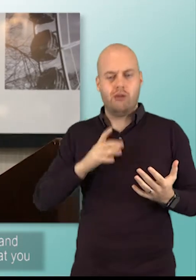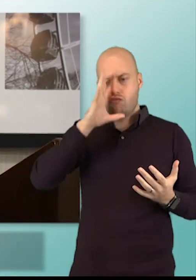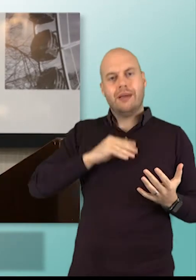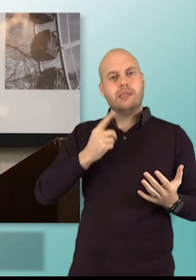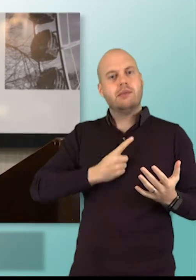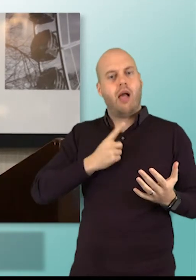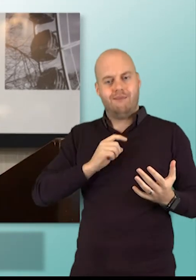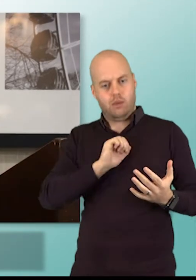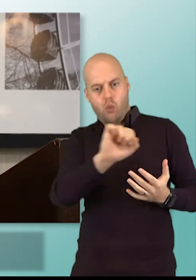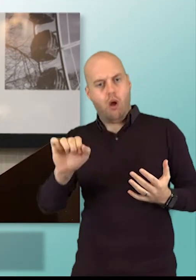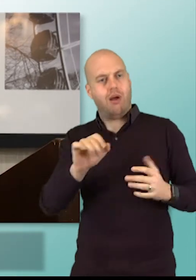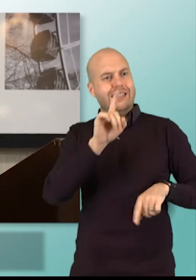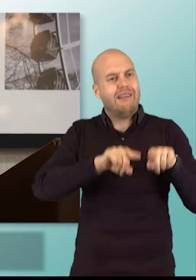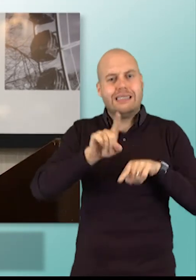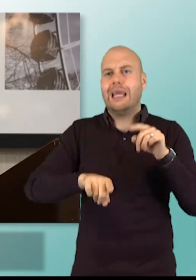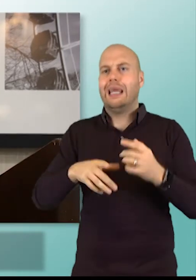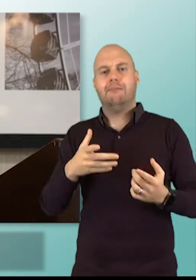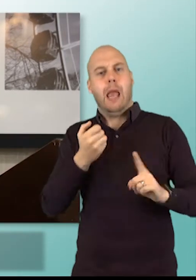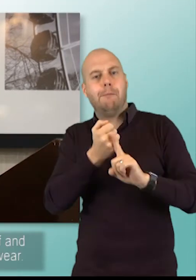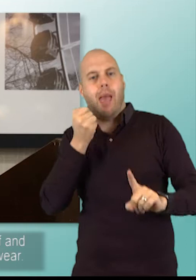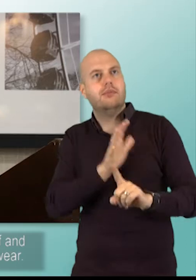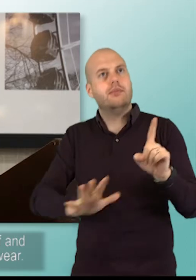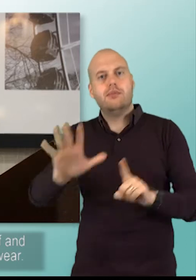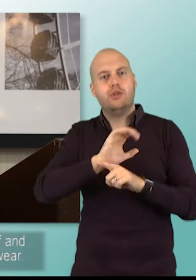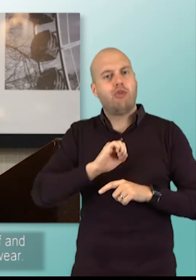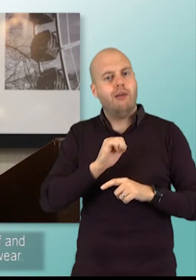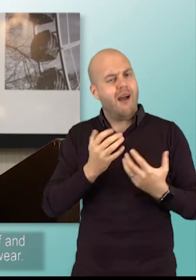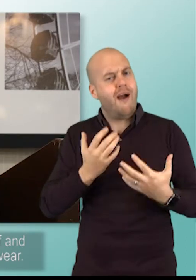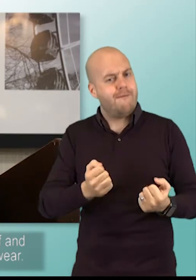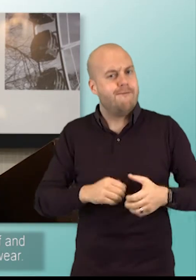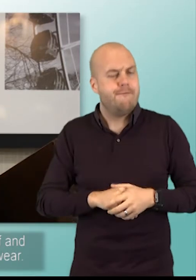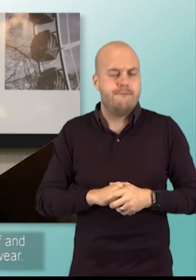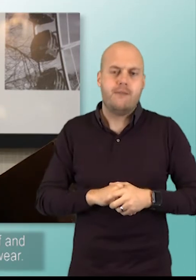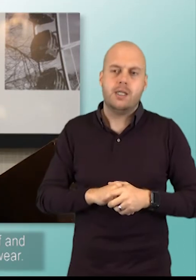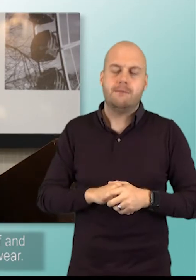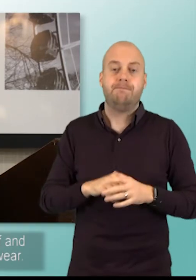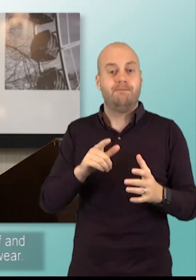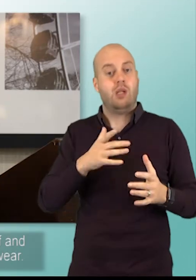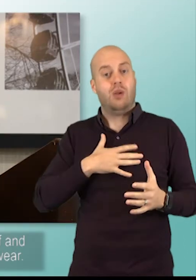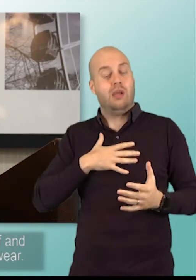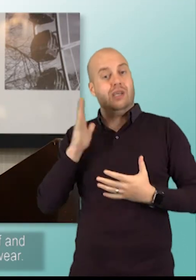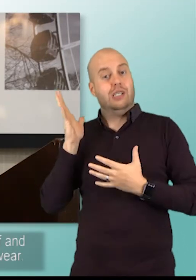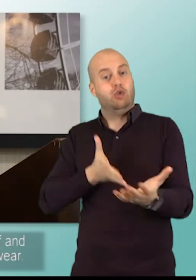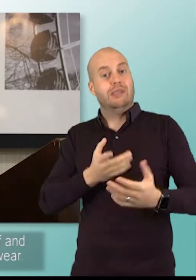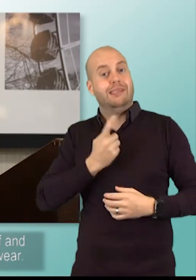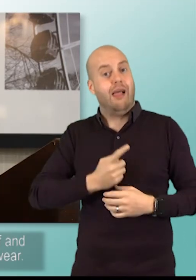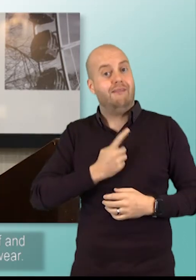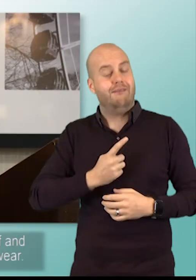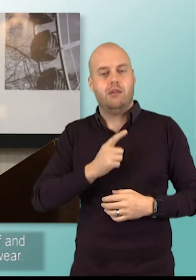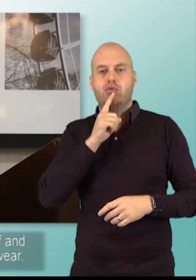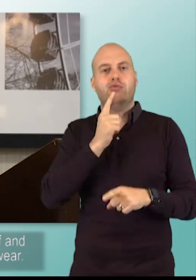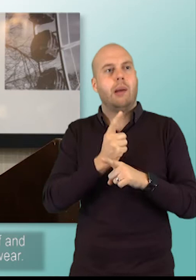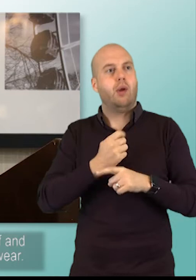that you all have across Scotland. The next thing I wanted to do was introduce myself and talk a little bit about hats and all